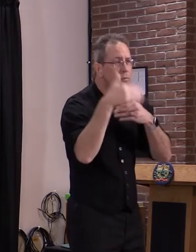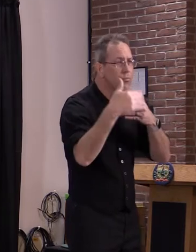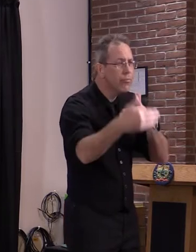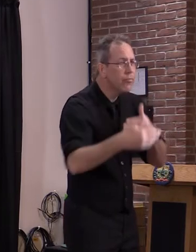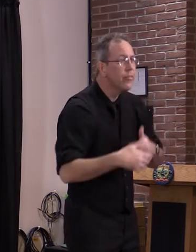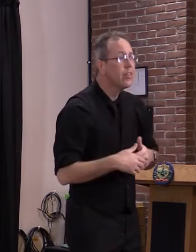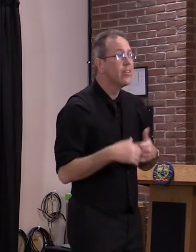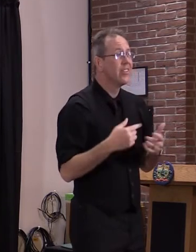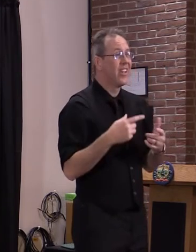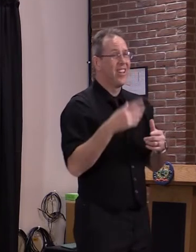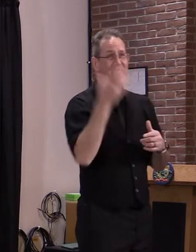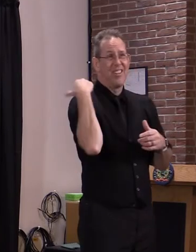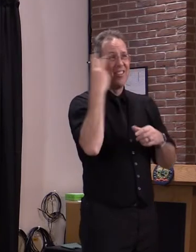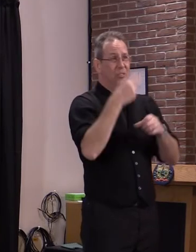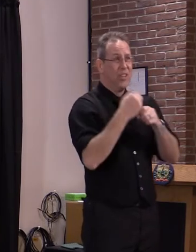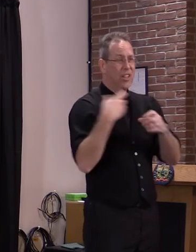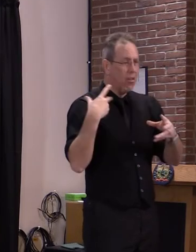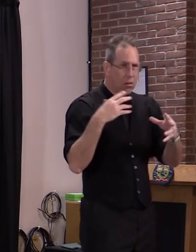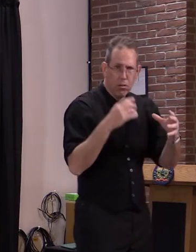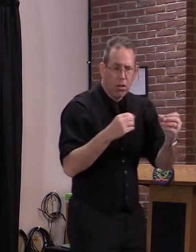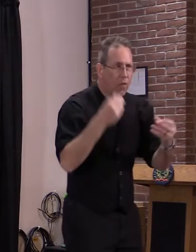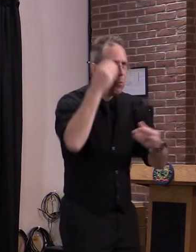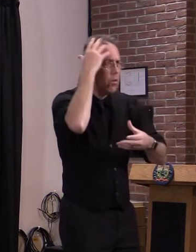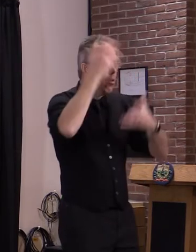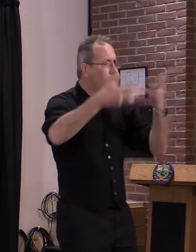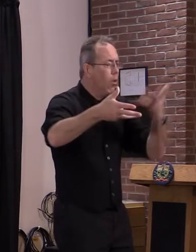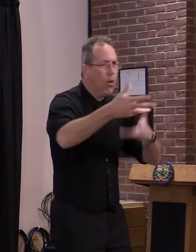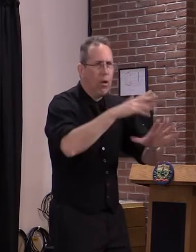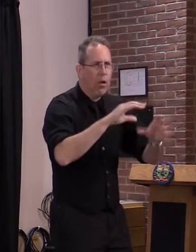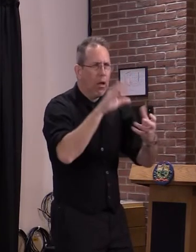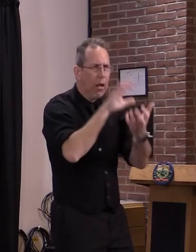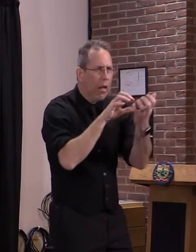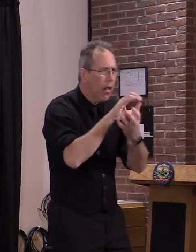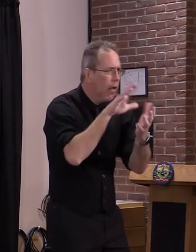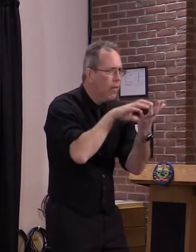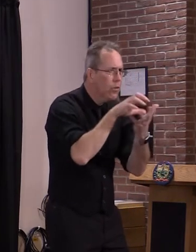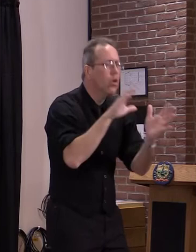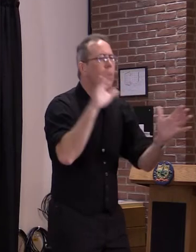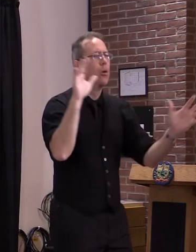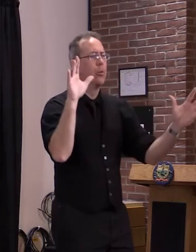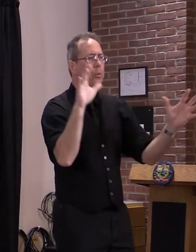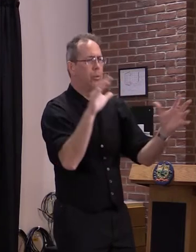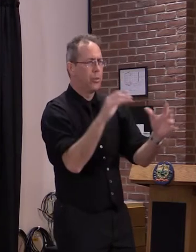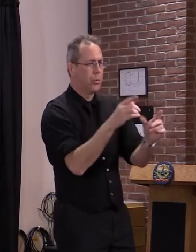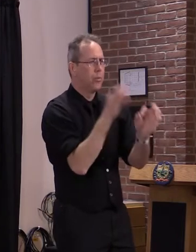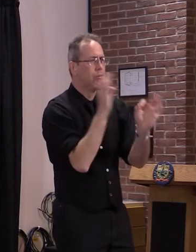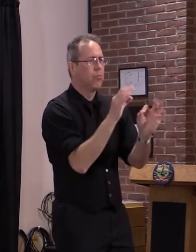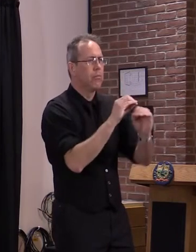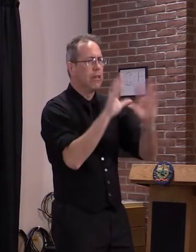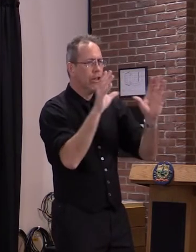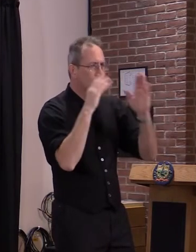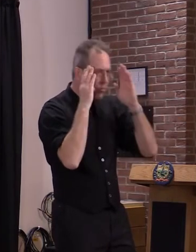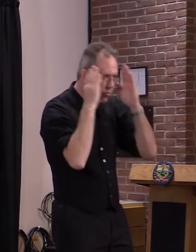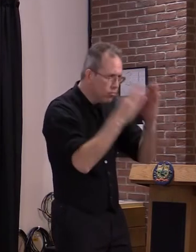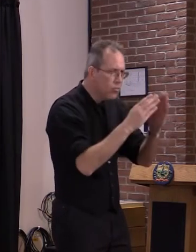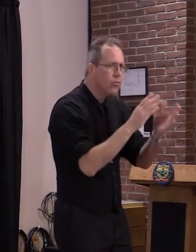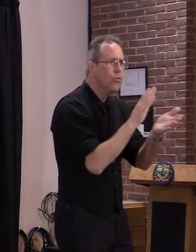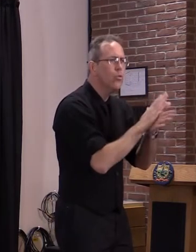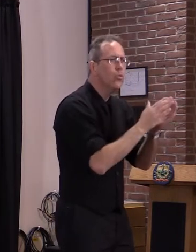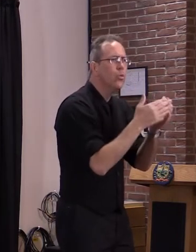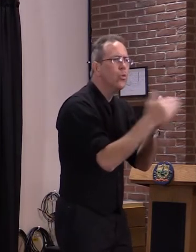public health aspects that have dominated a lot of our work in schools. And we are able to sort of now really put some focused effort on the education recovery